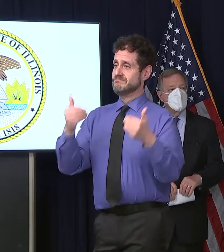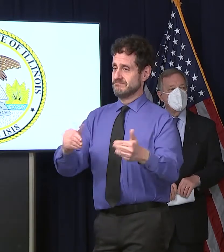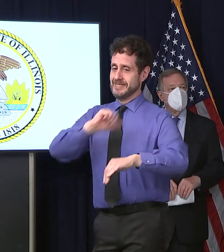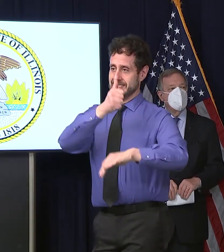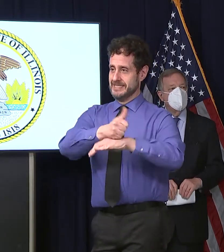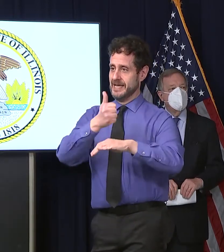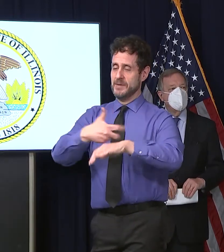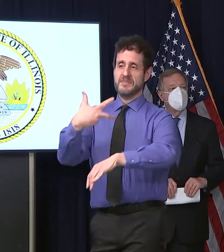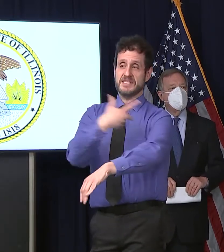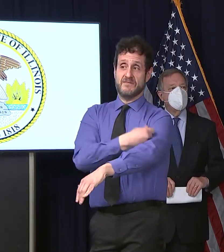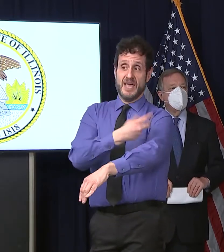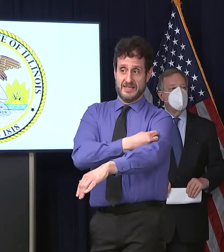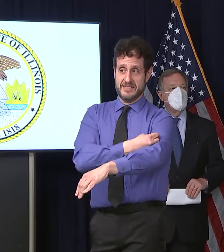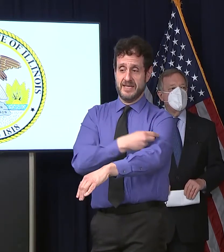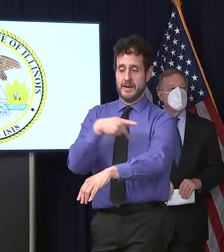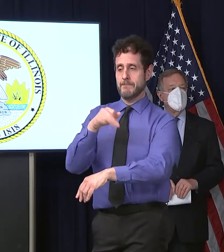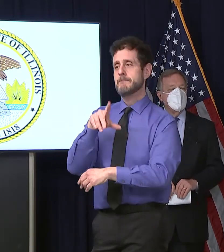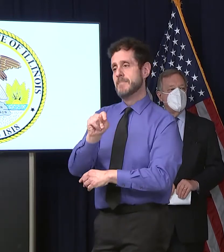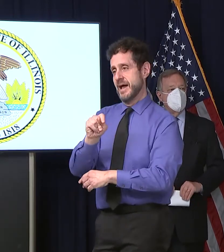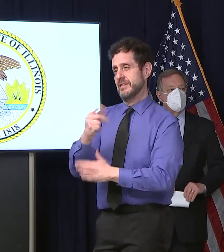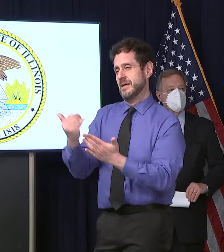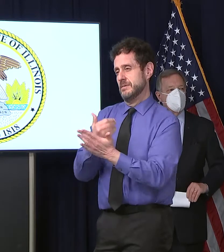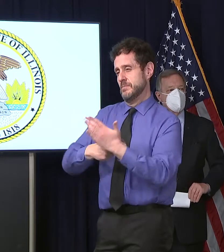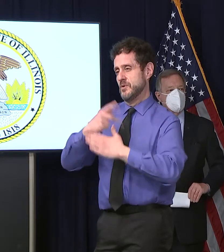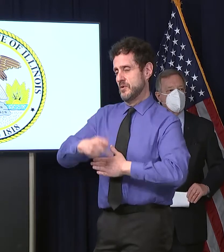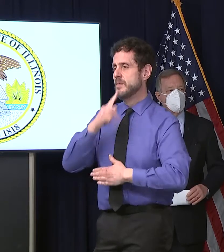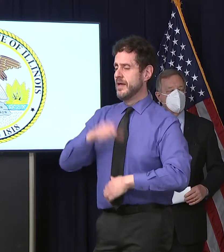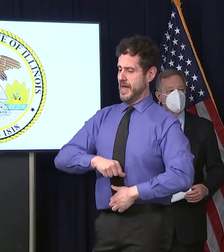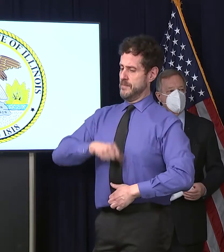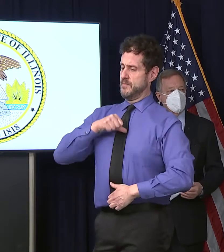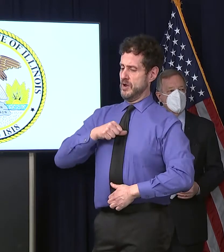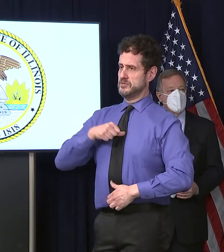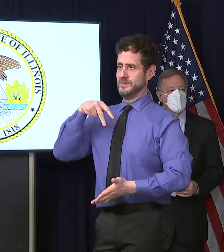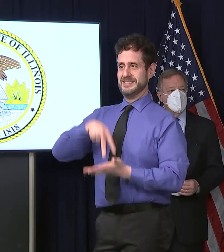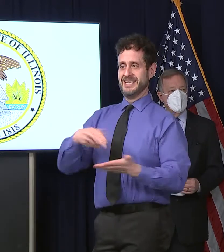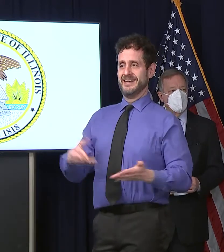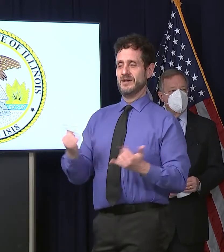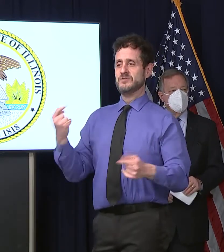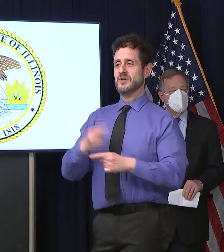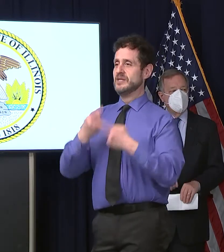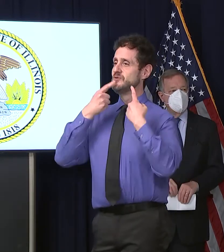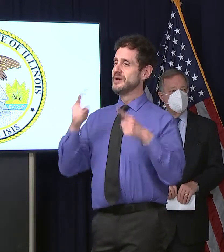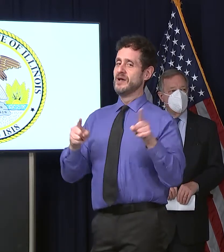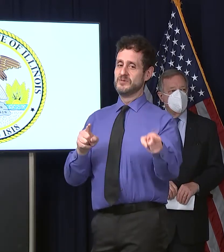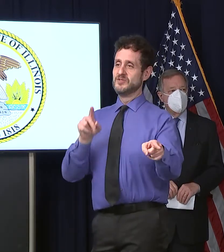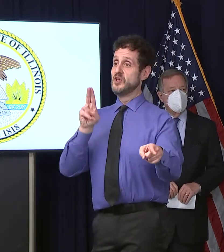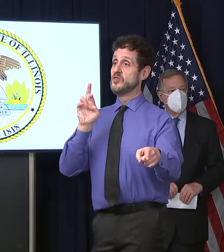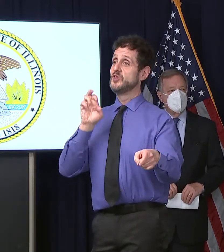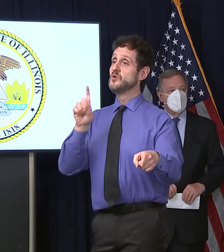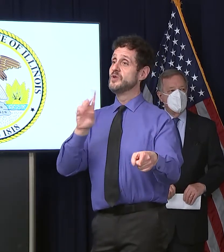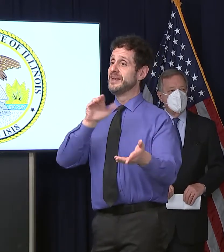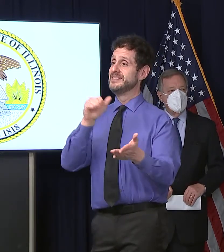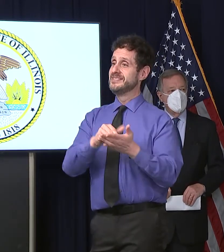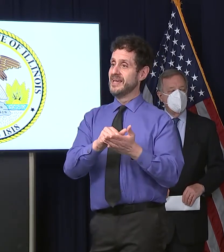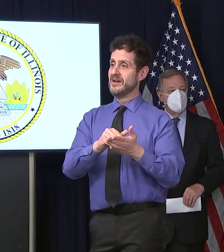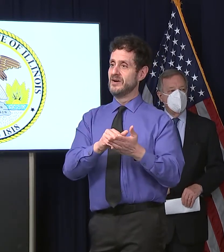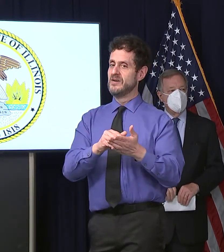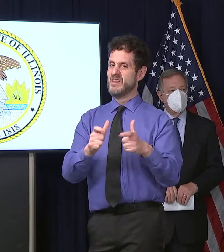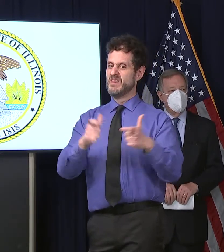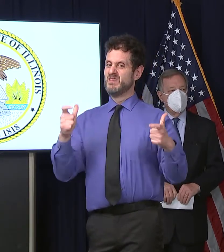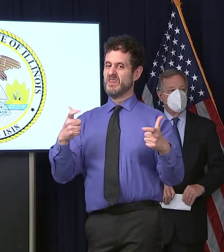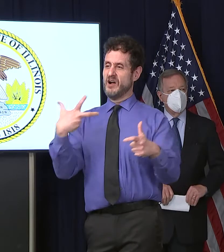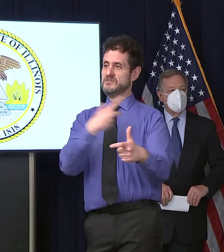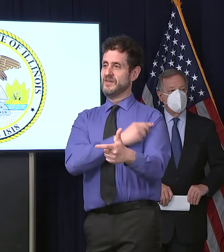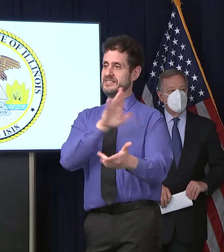vaccine pilot program. I'm proud to be standing here today to announce the United Center is the next mass vaccination